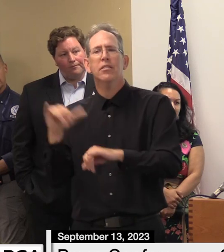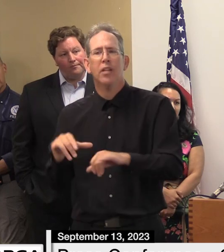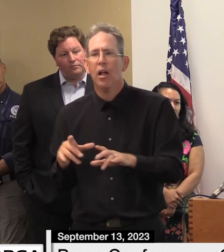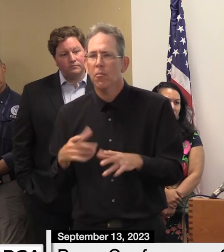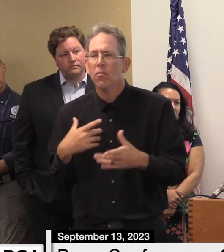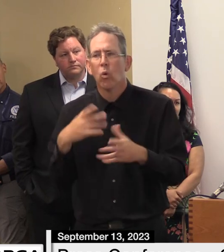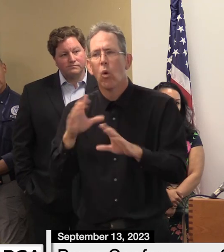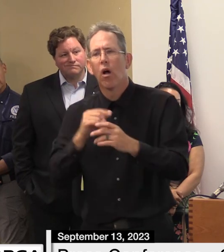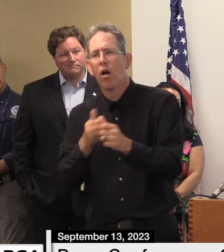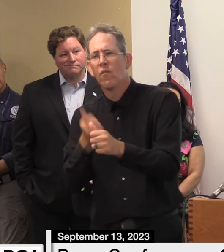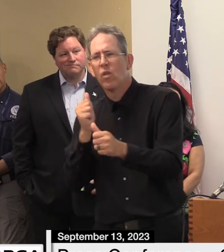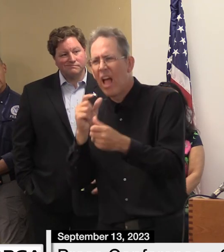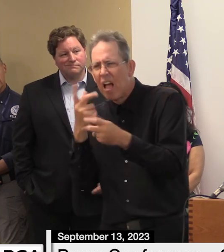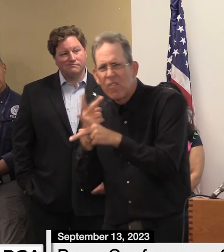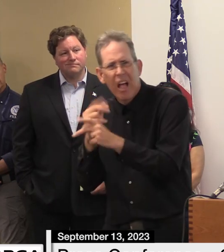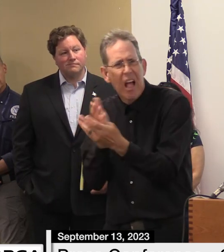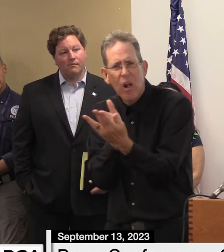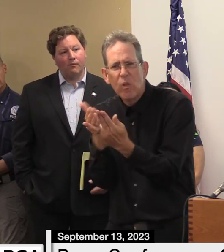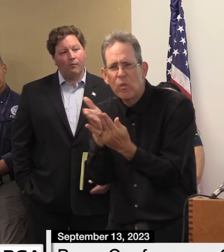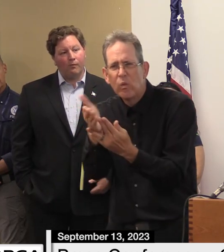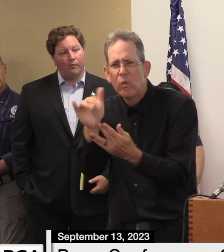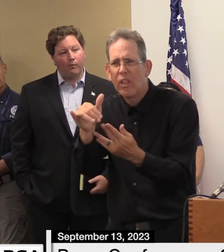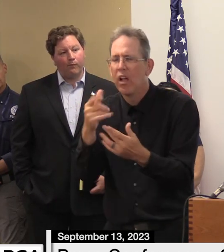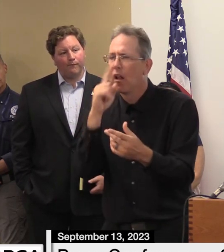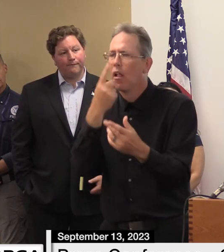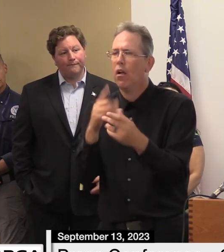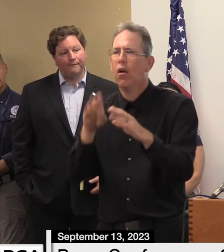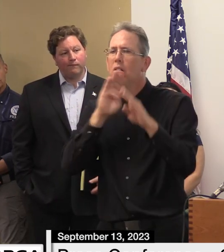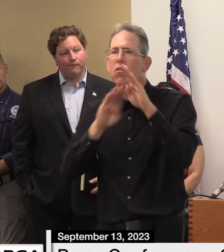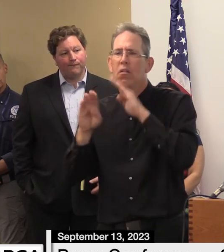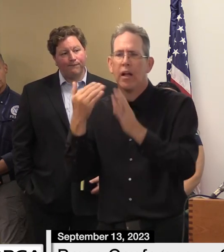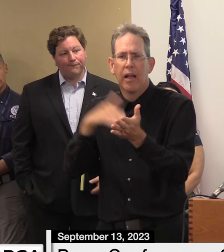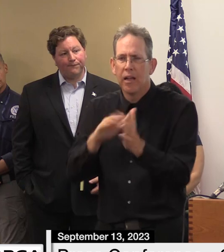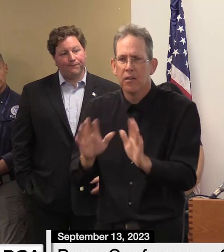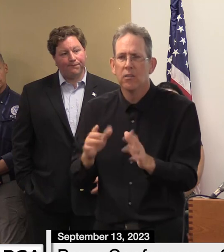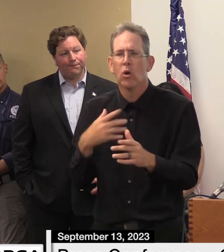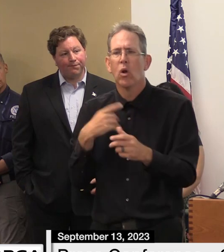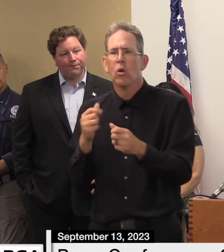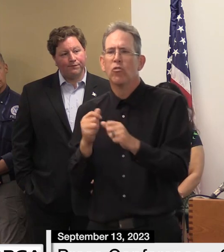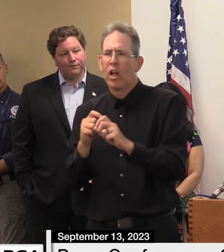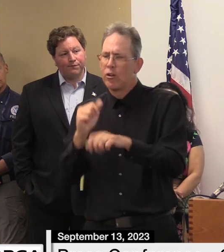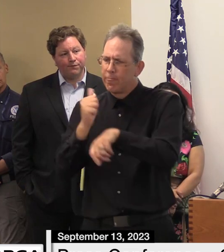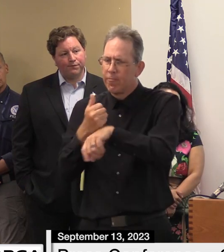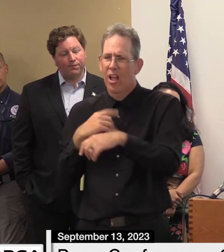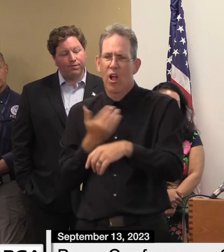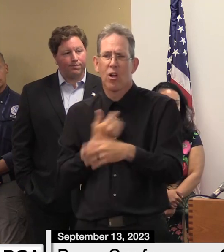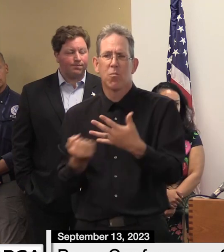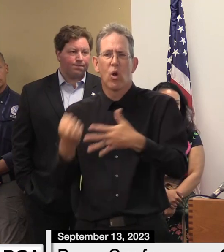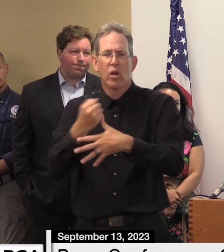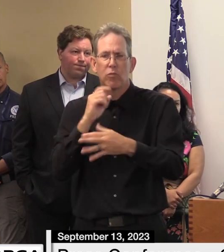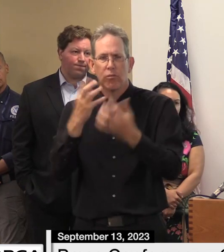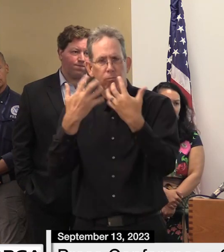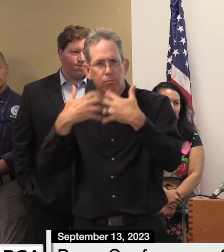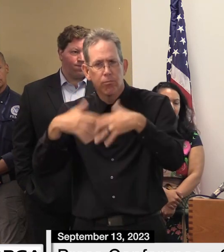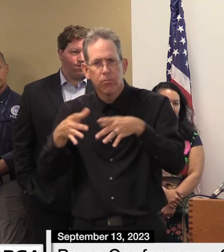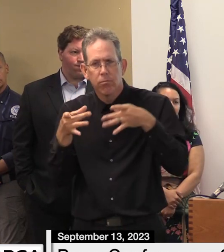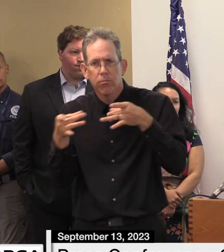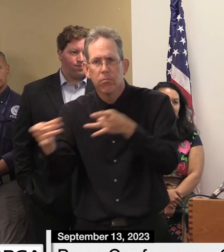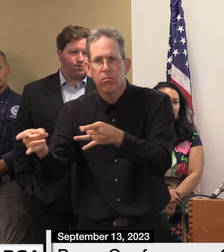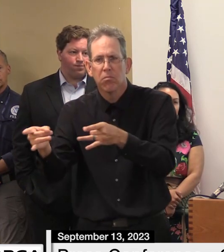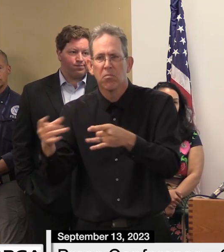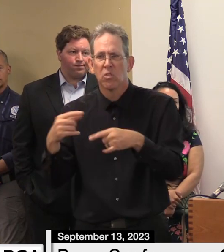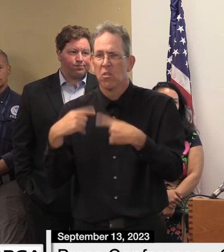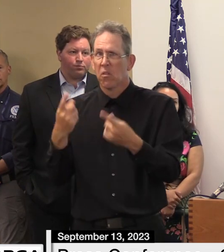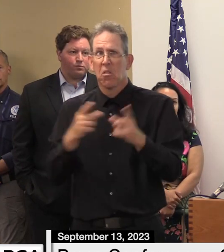that redundancy is something that's a priority for me, but I believe for many legislators as well.